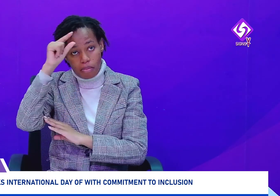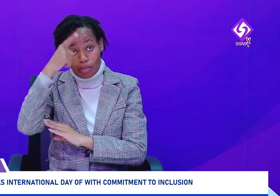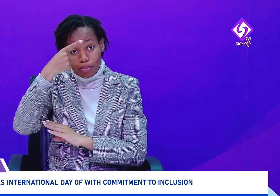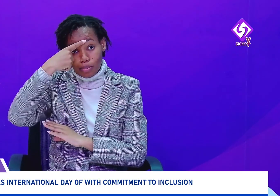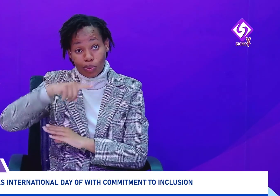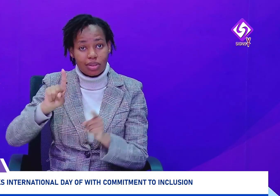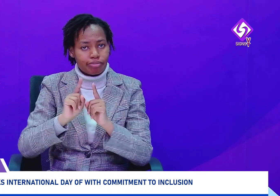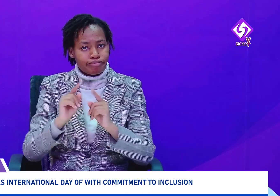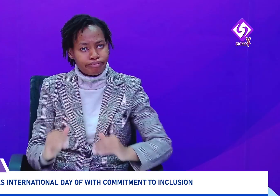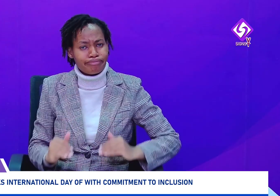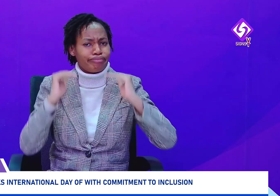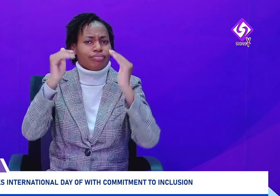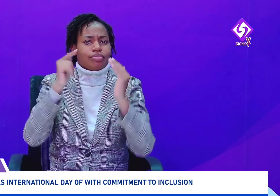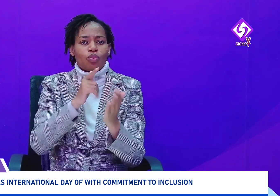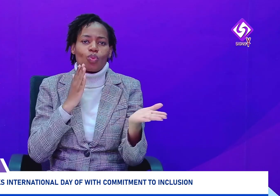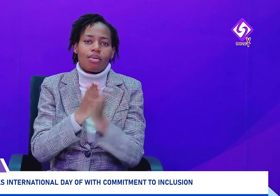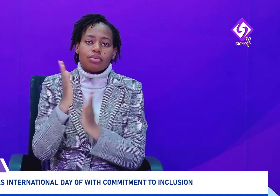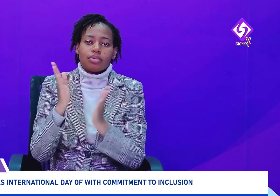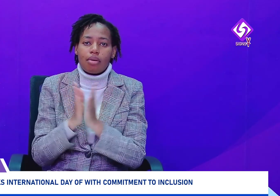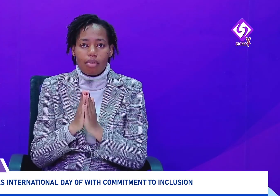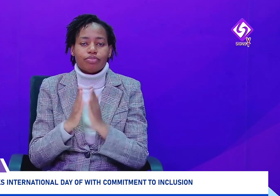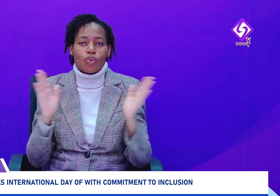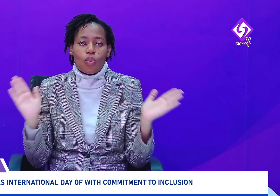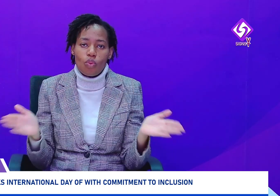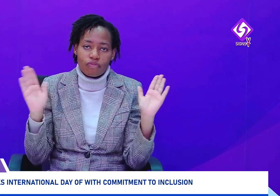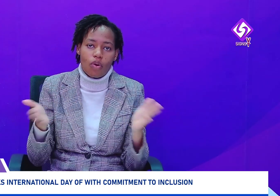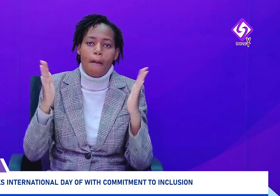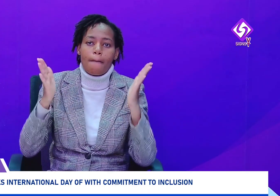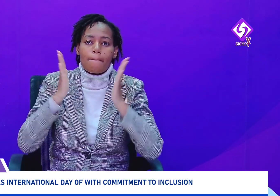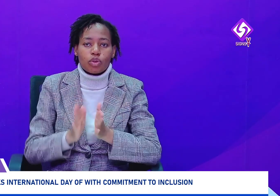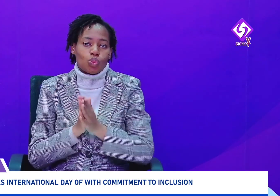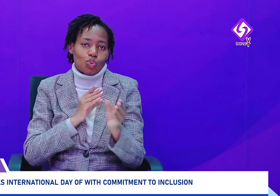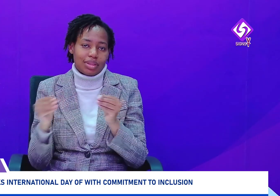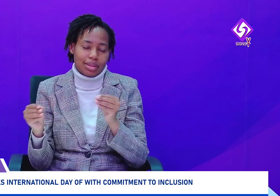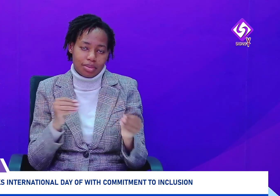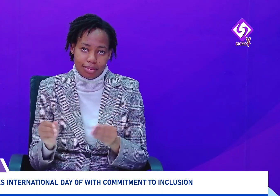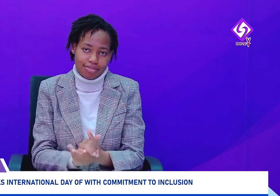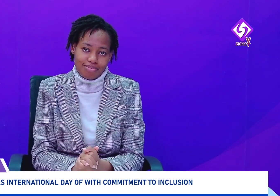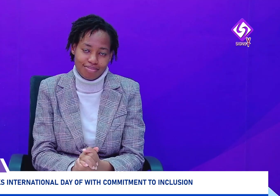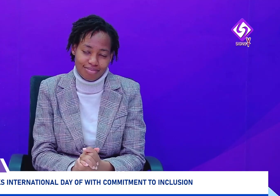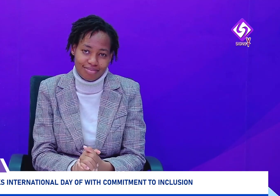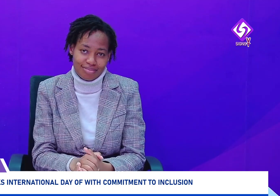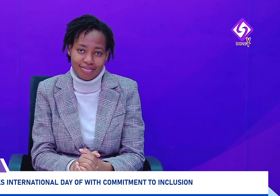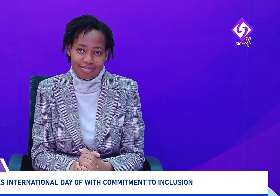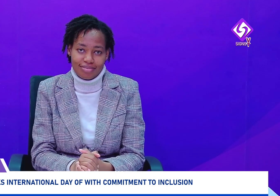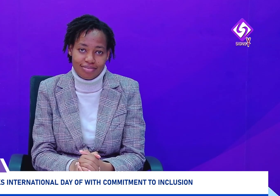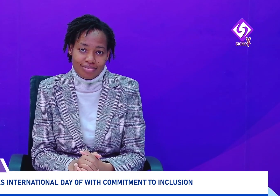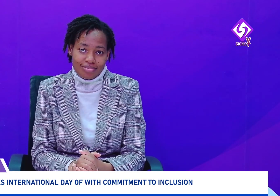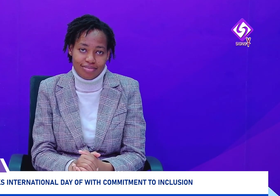disability inclusion through strategic partnerships and the diligent implementation of government policies promoting